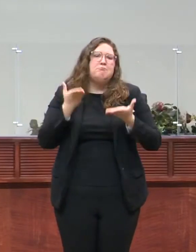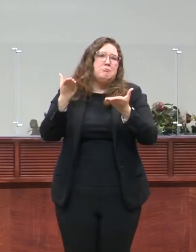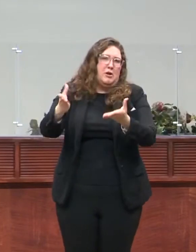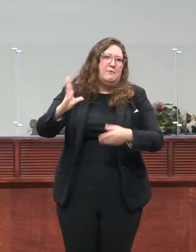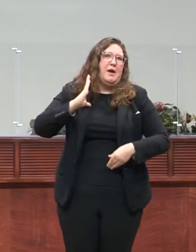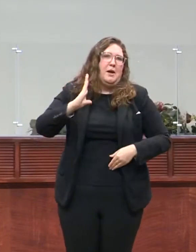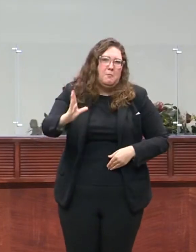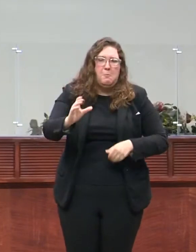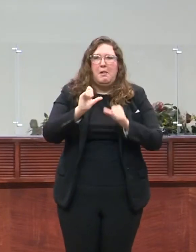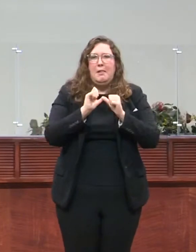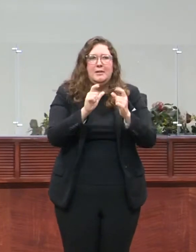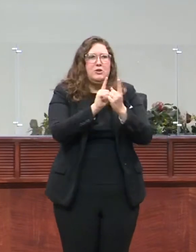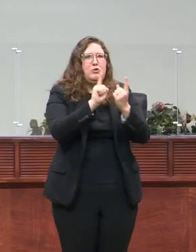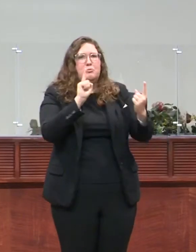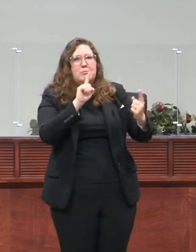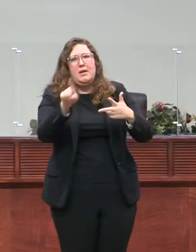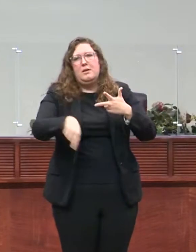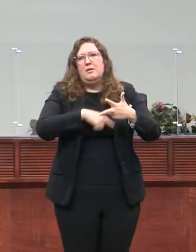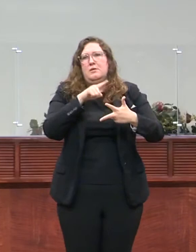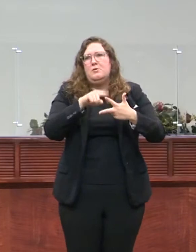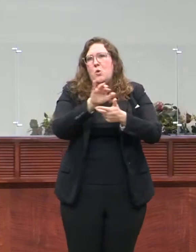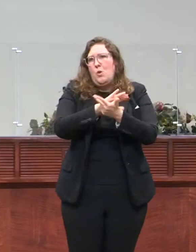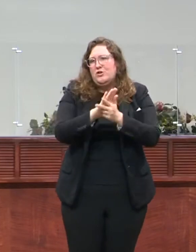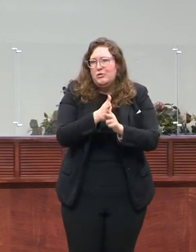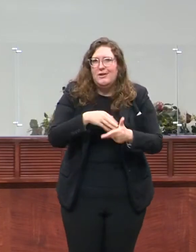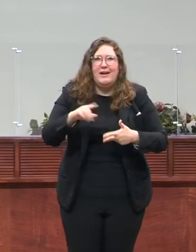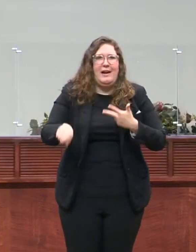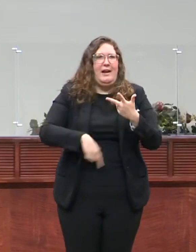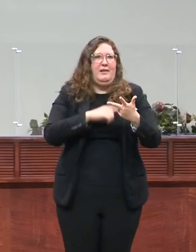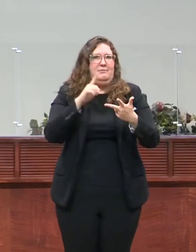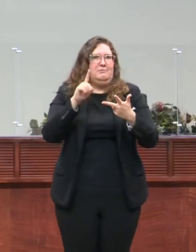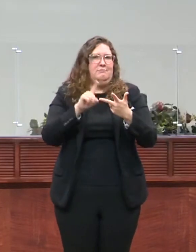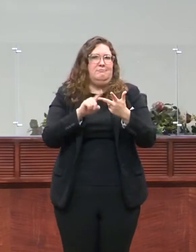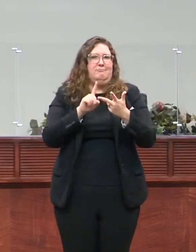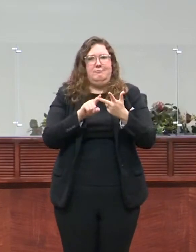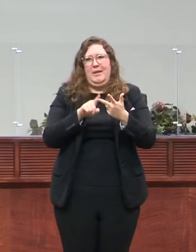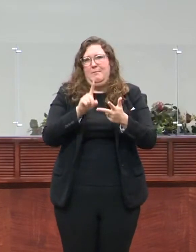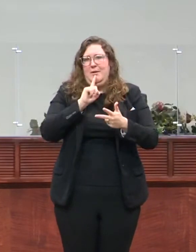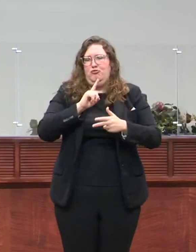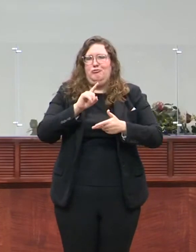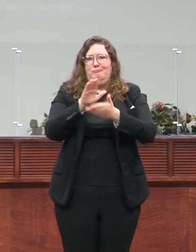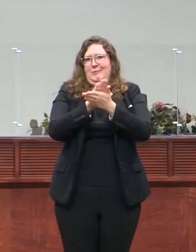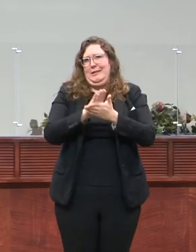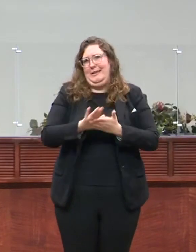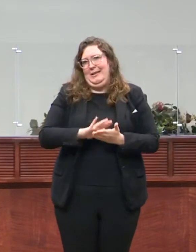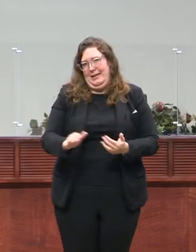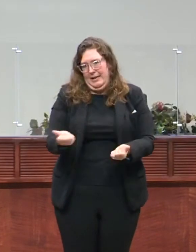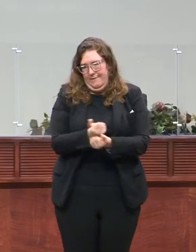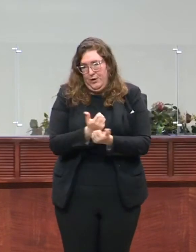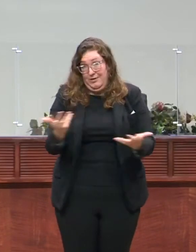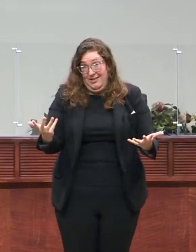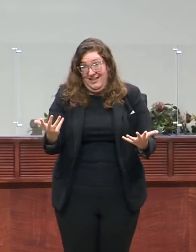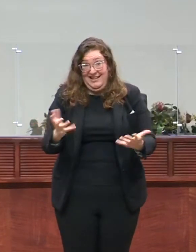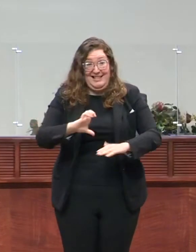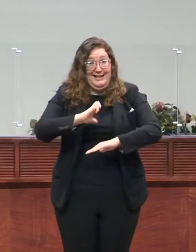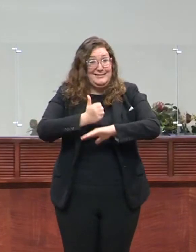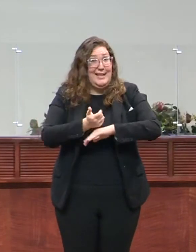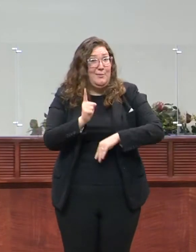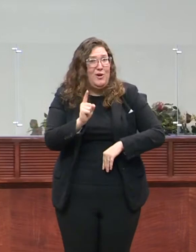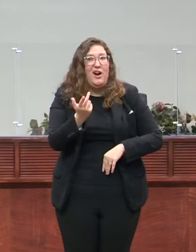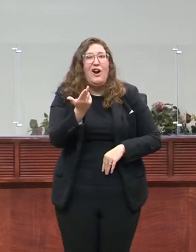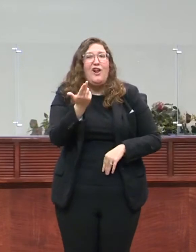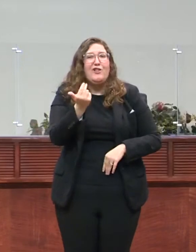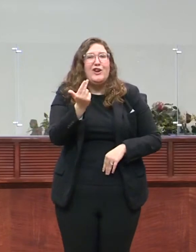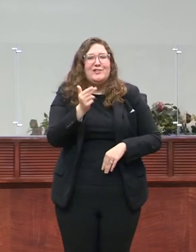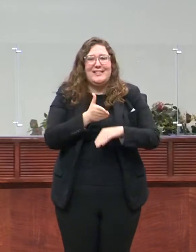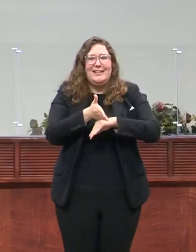the after-school programs at 13 park and recreation sites. And now I'll turn it over